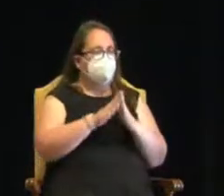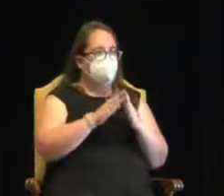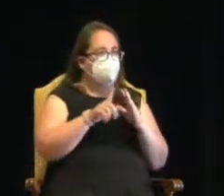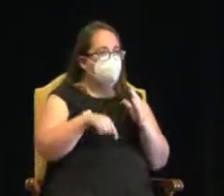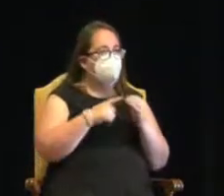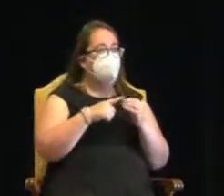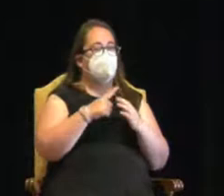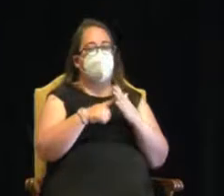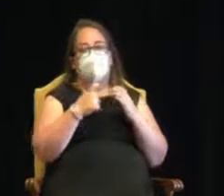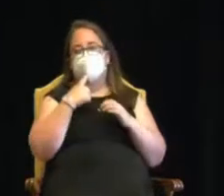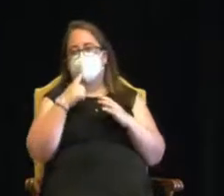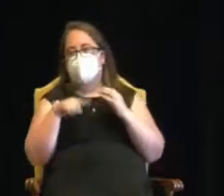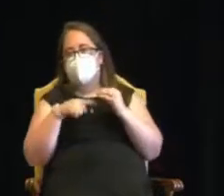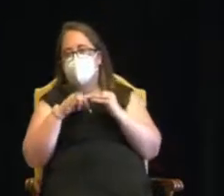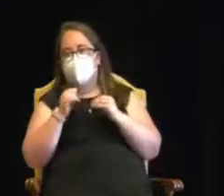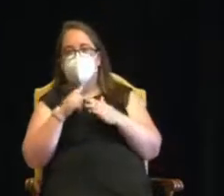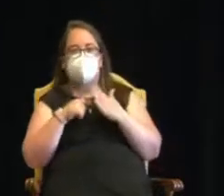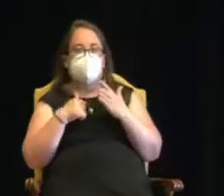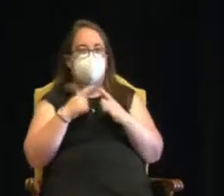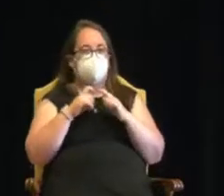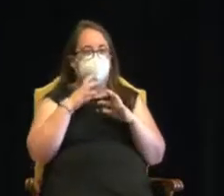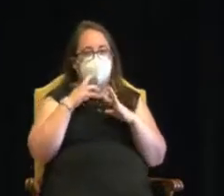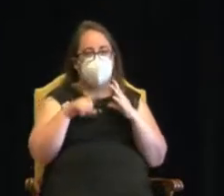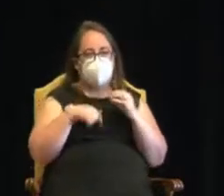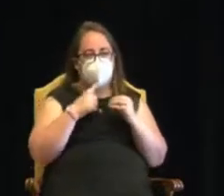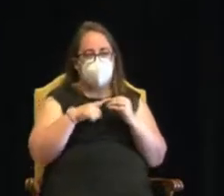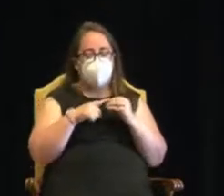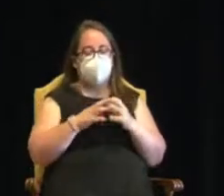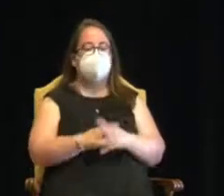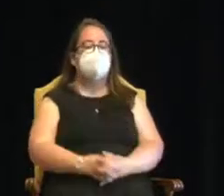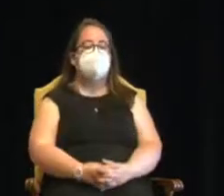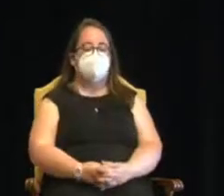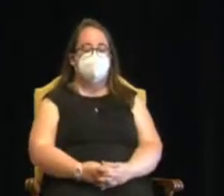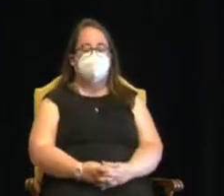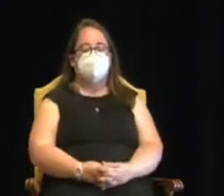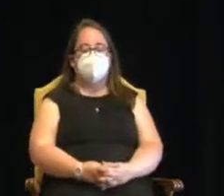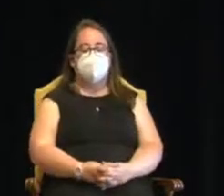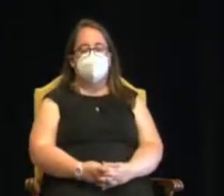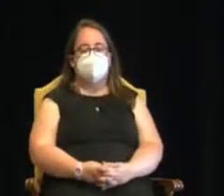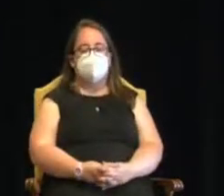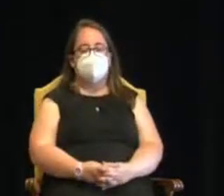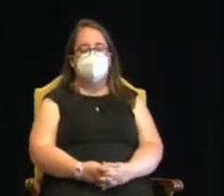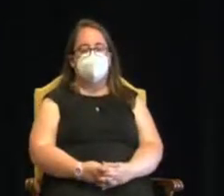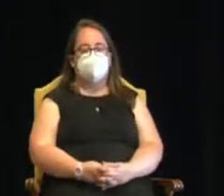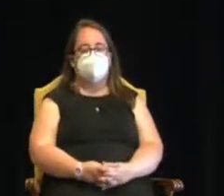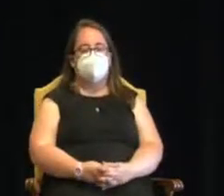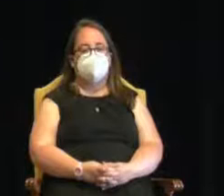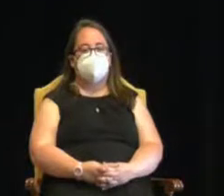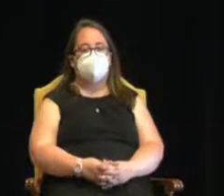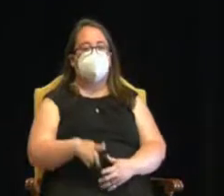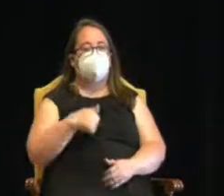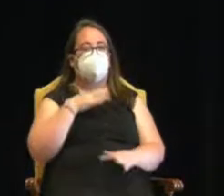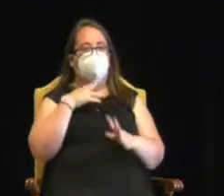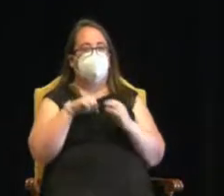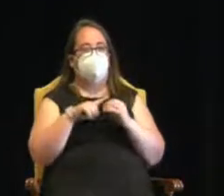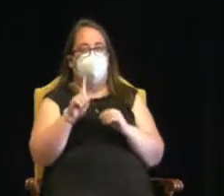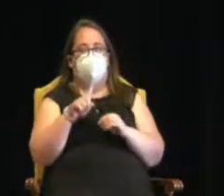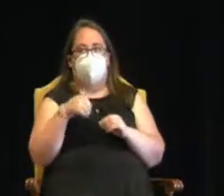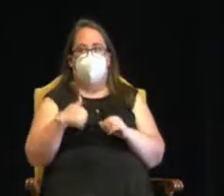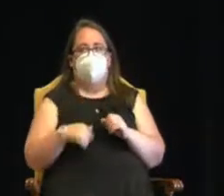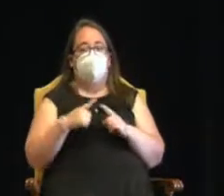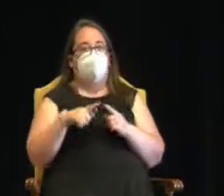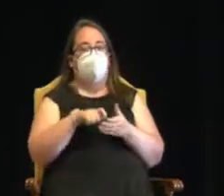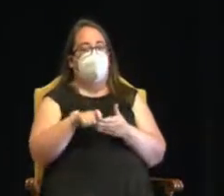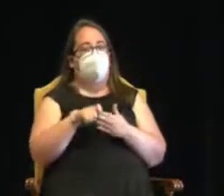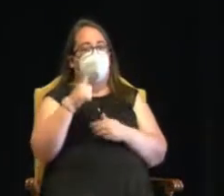going to say about it? And what do I want to talk about? And I want to talk a little bit about where I was when I wrote Dream Girl, because it